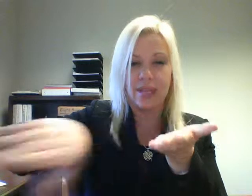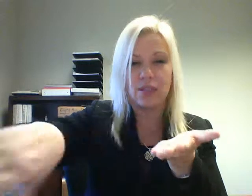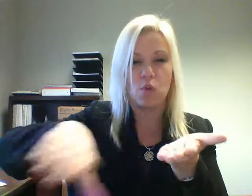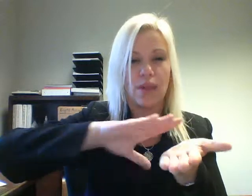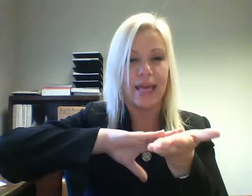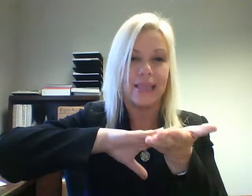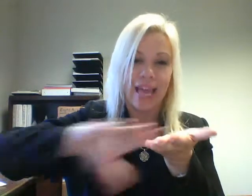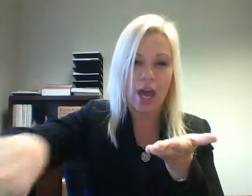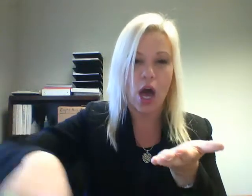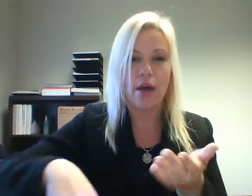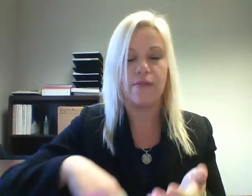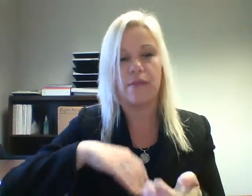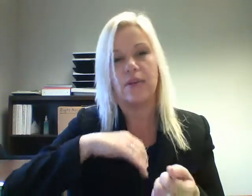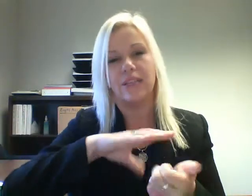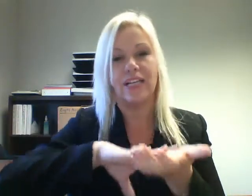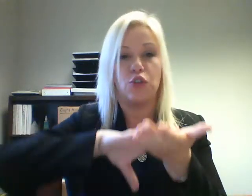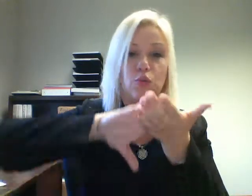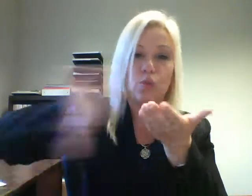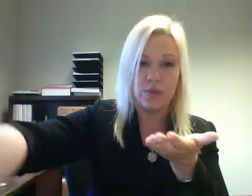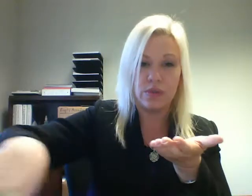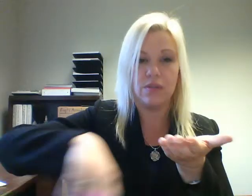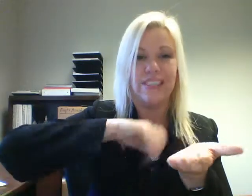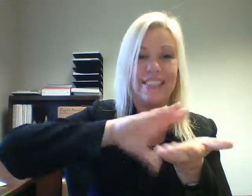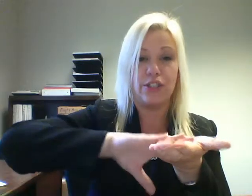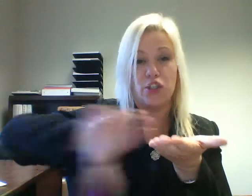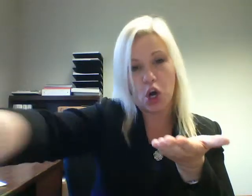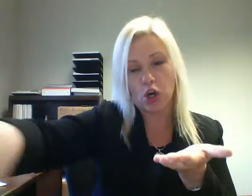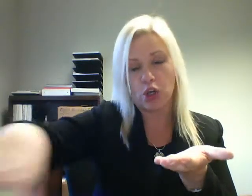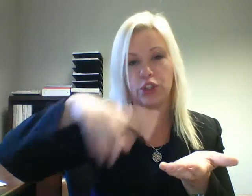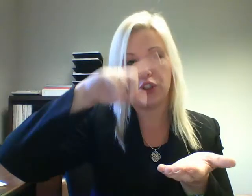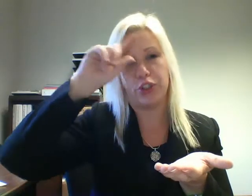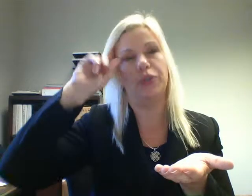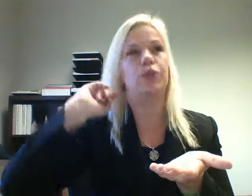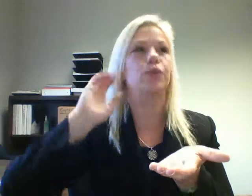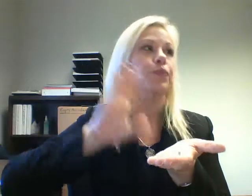That's more like lay off, like to discharge, to